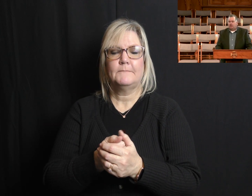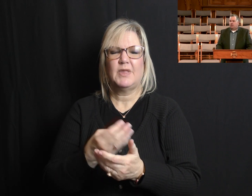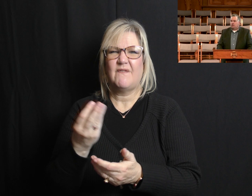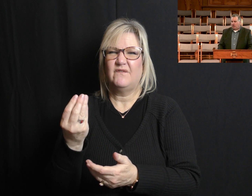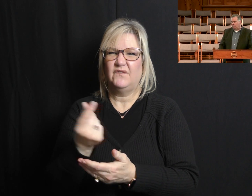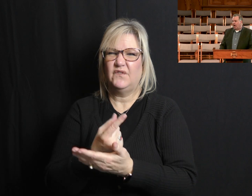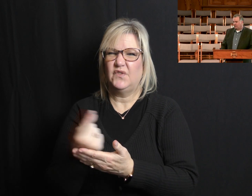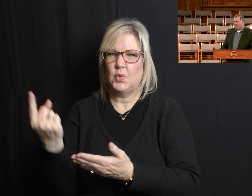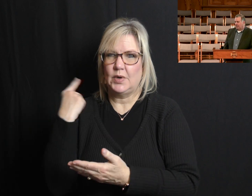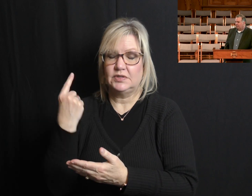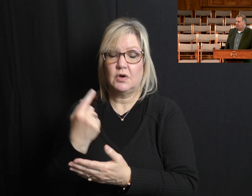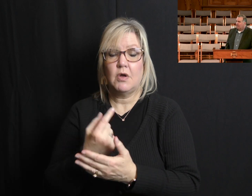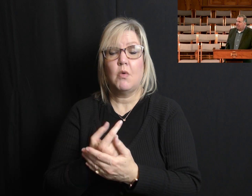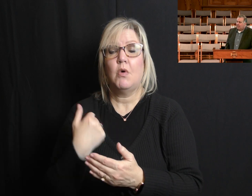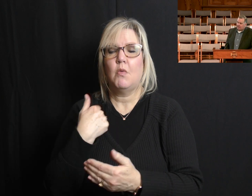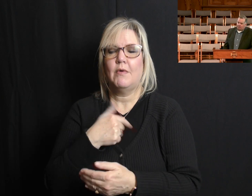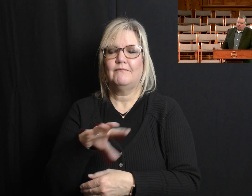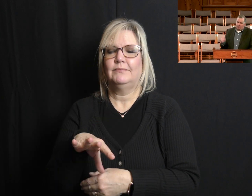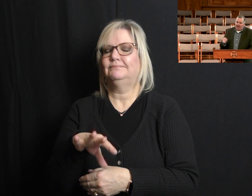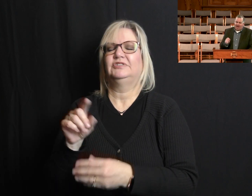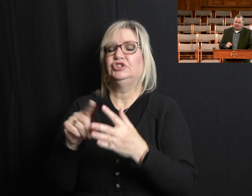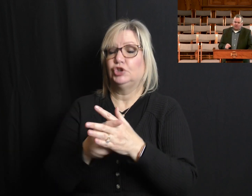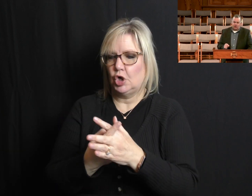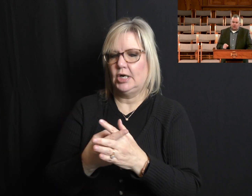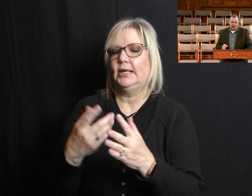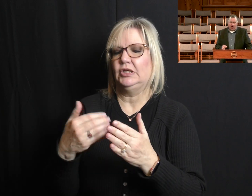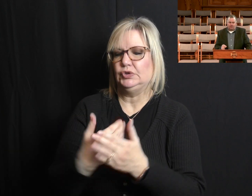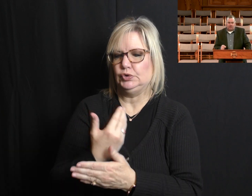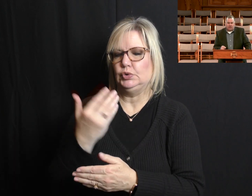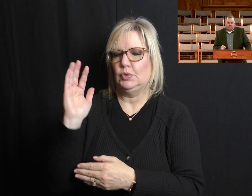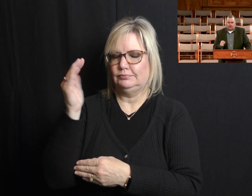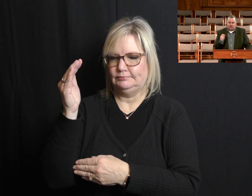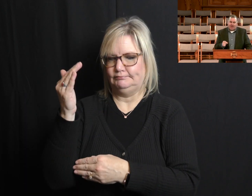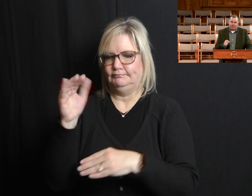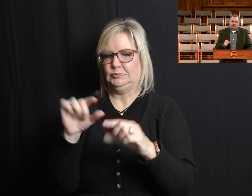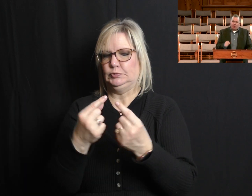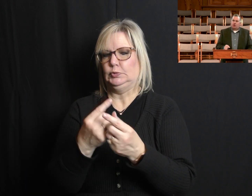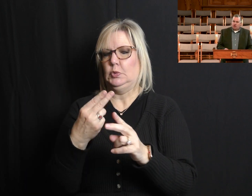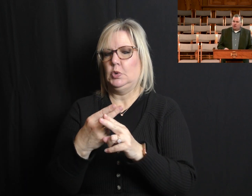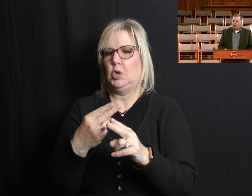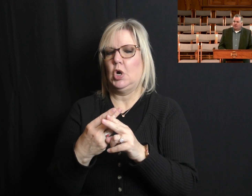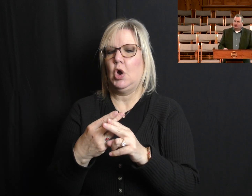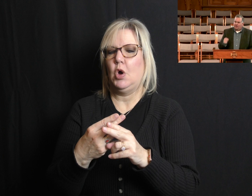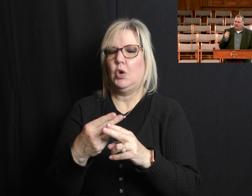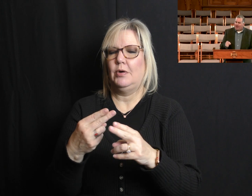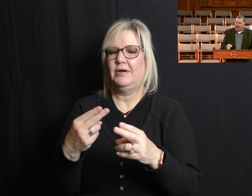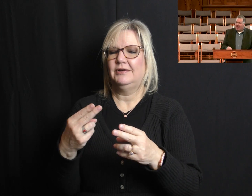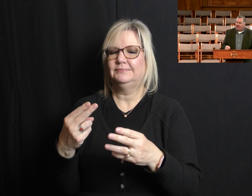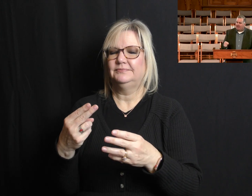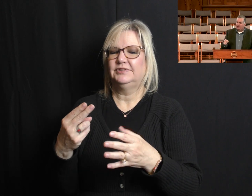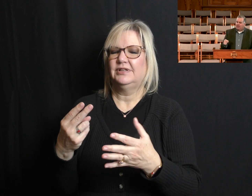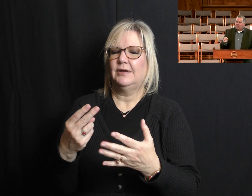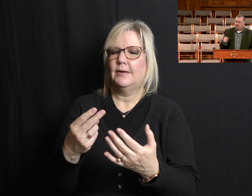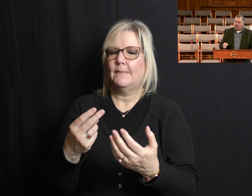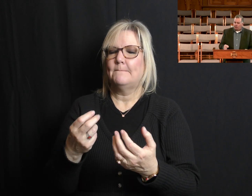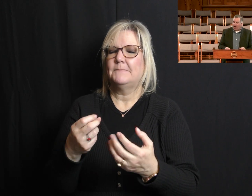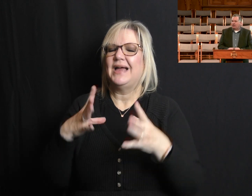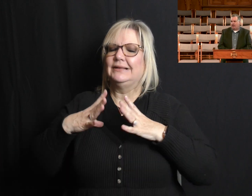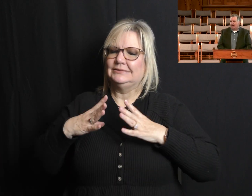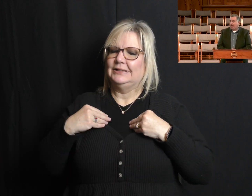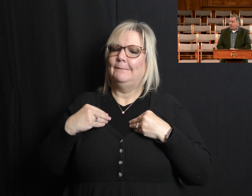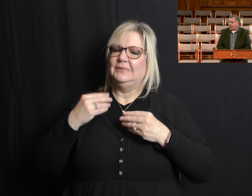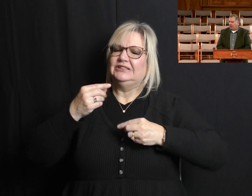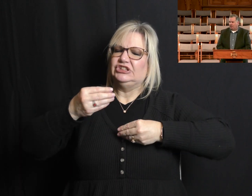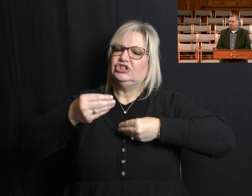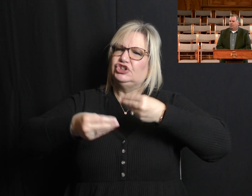Embracing Generosity. Let me remind you of the statement that we're using to define